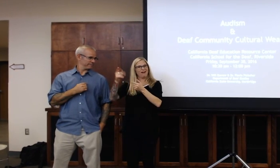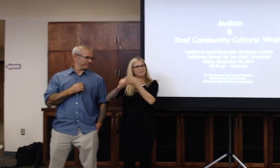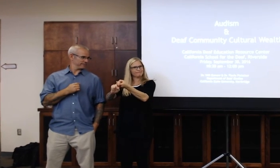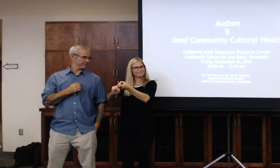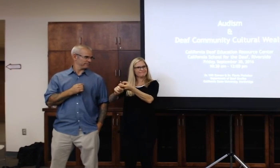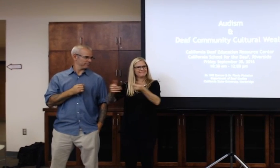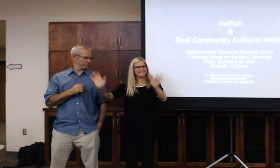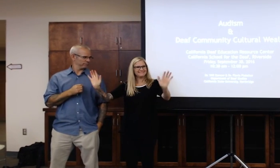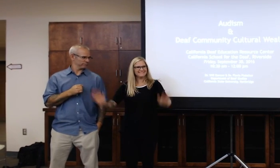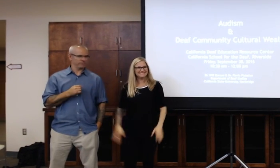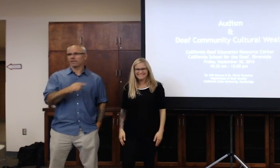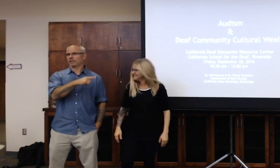is history.